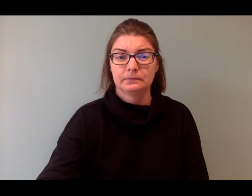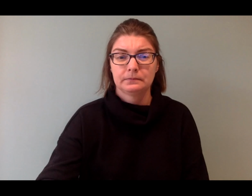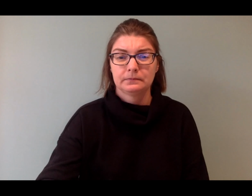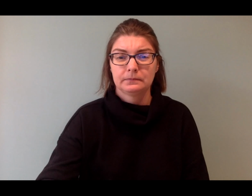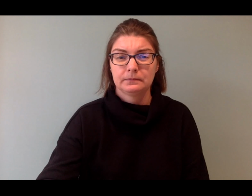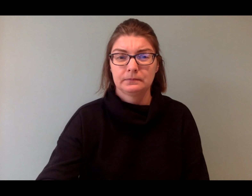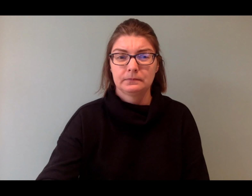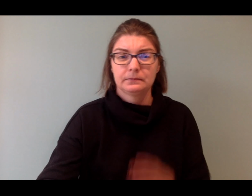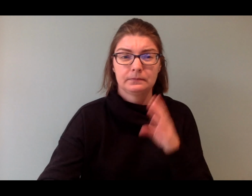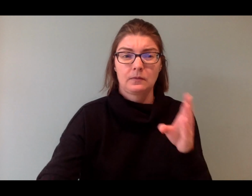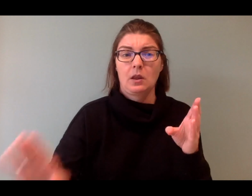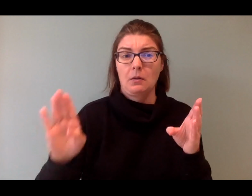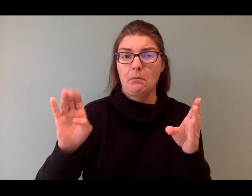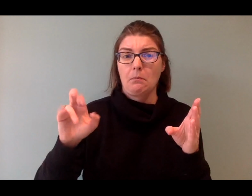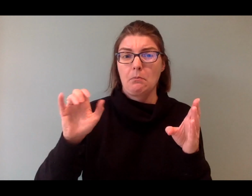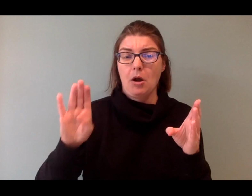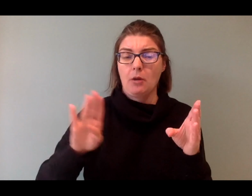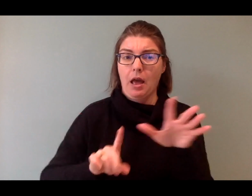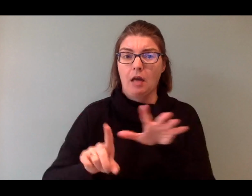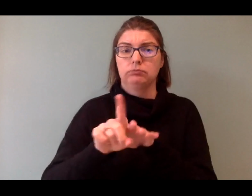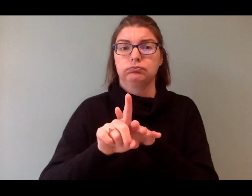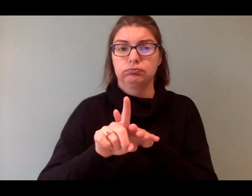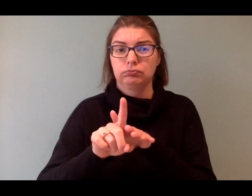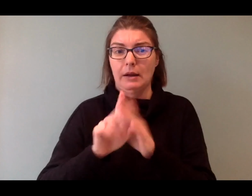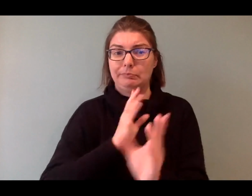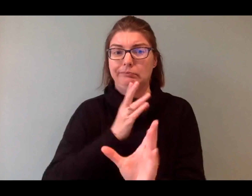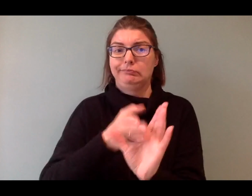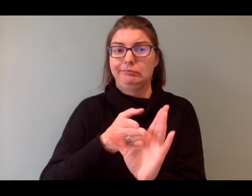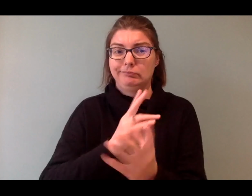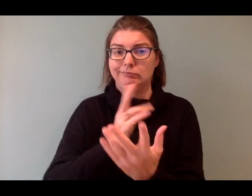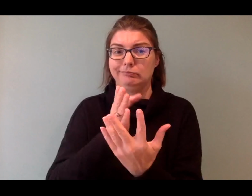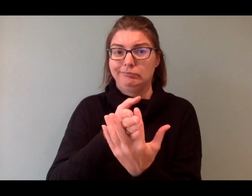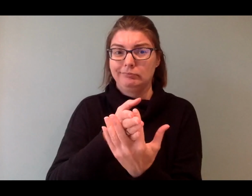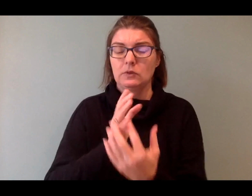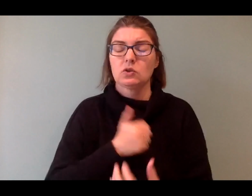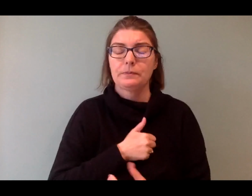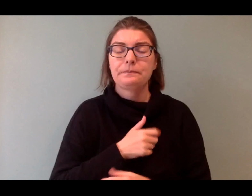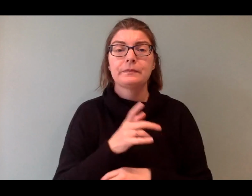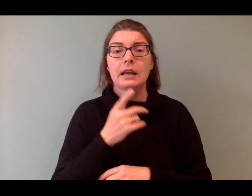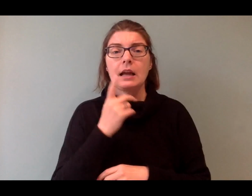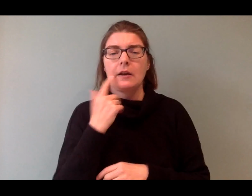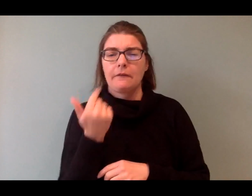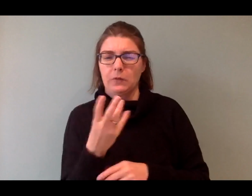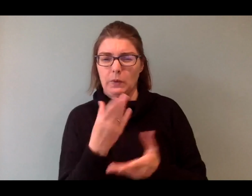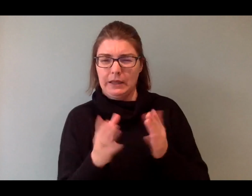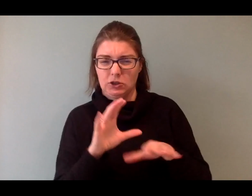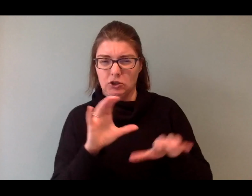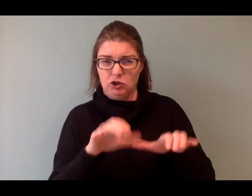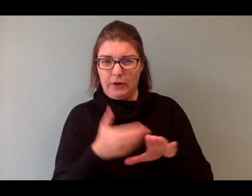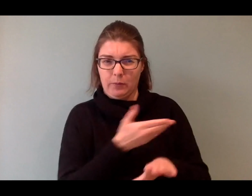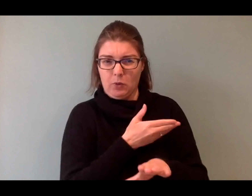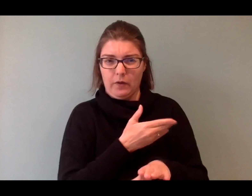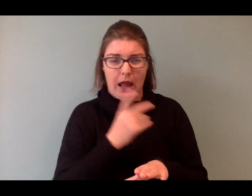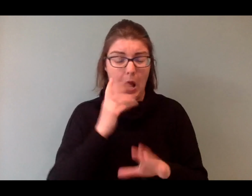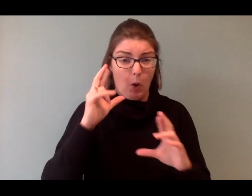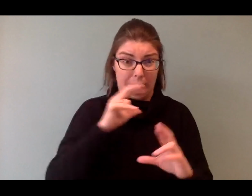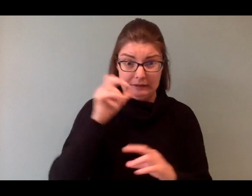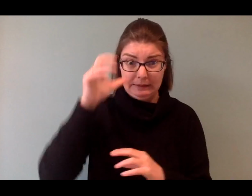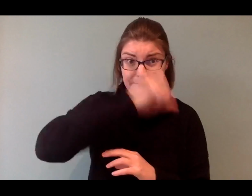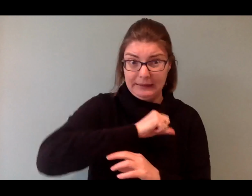Okay, Matt, I'm going to jump in. It's Barb. Yeah. Just to run back to a couple of items in the chat from earlier, and I hope I haven't missed